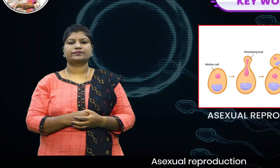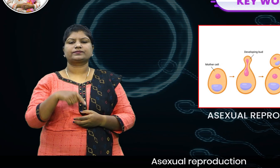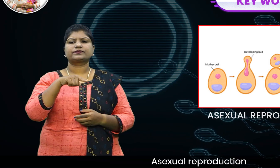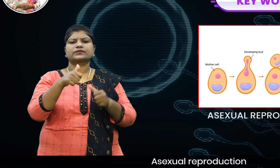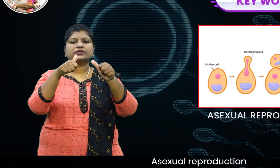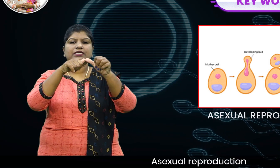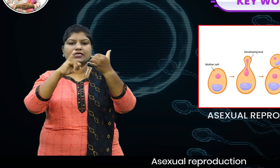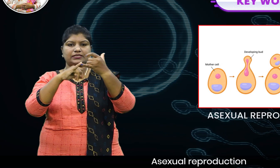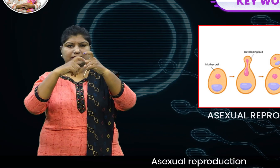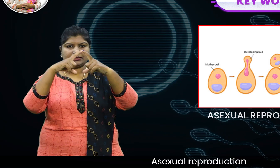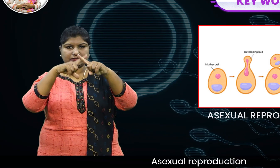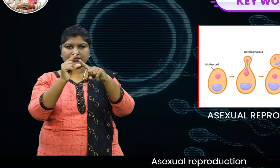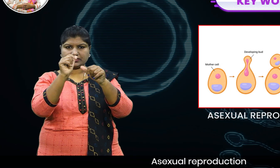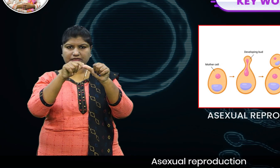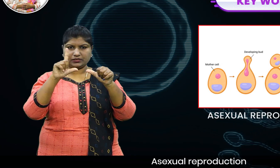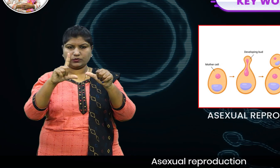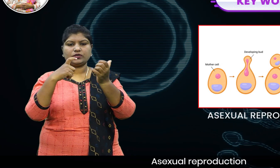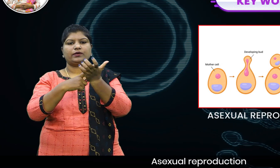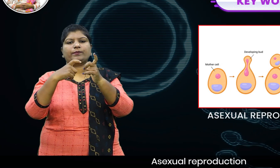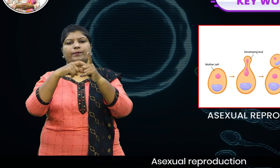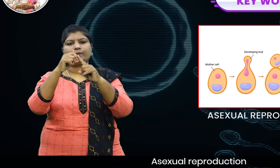asexual reproduction,